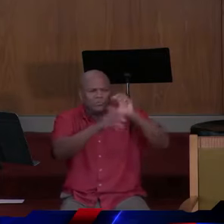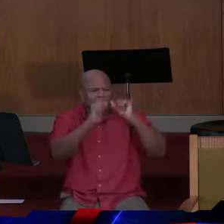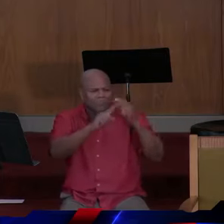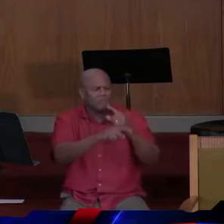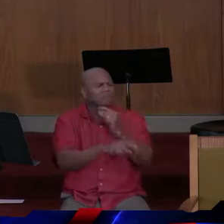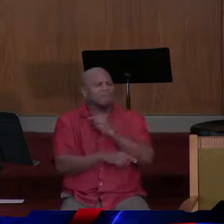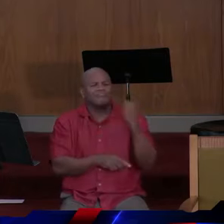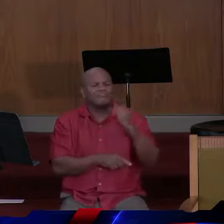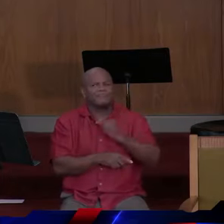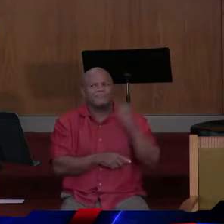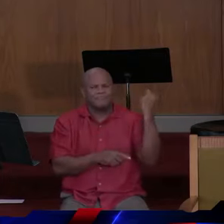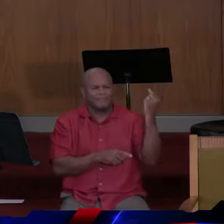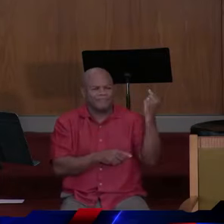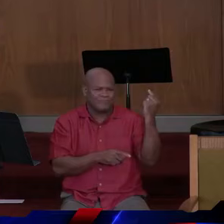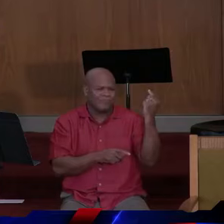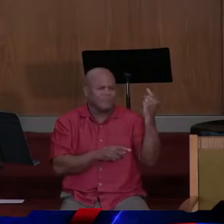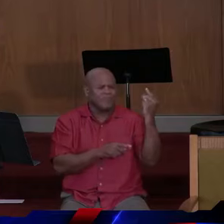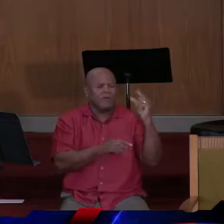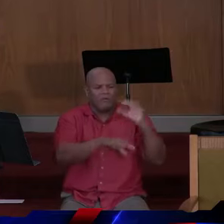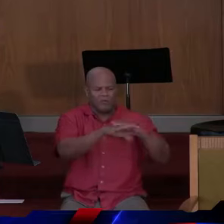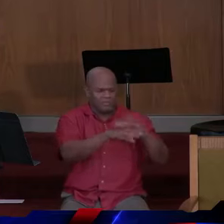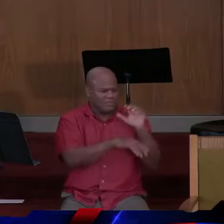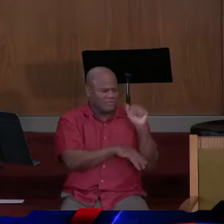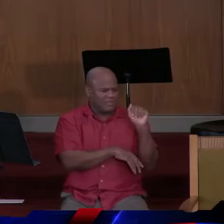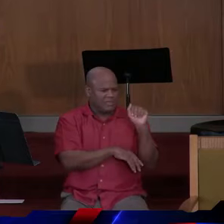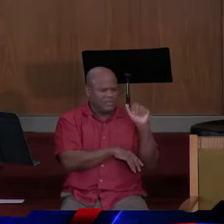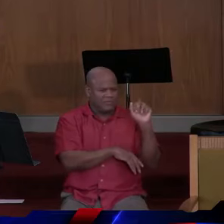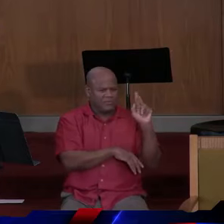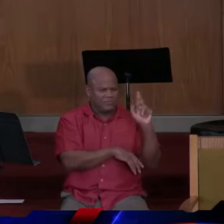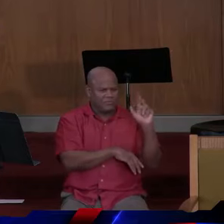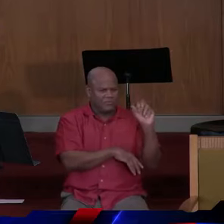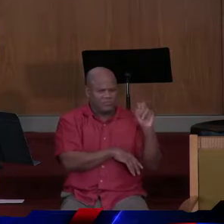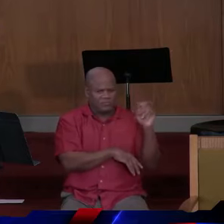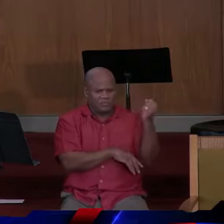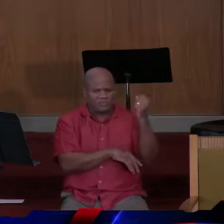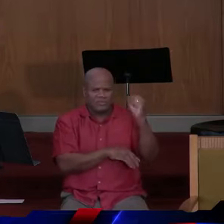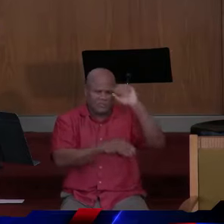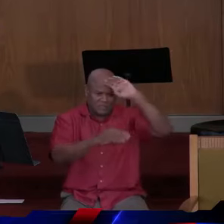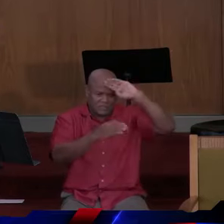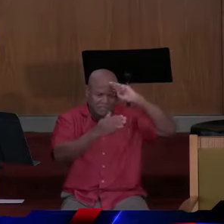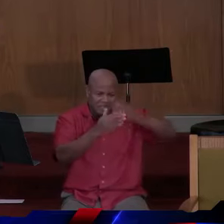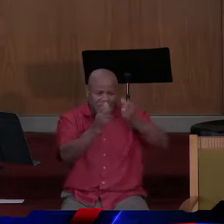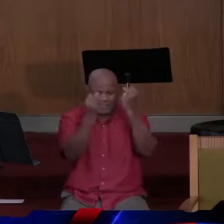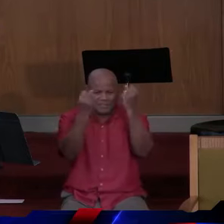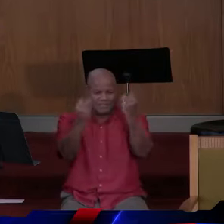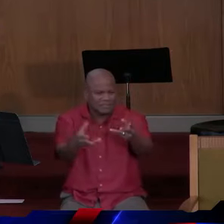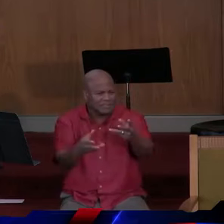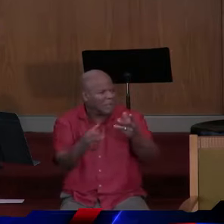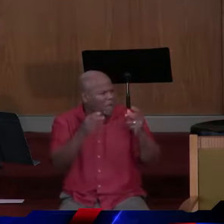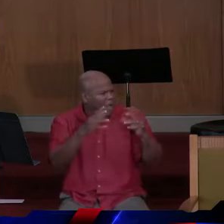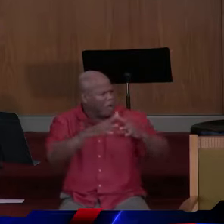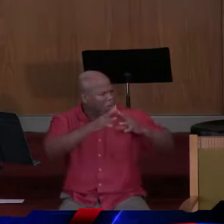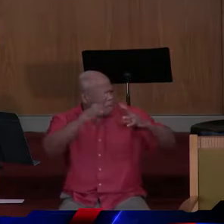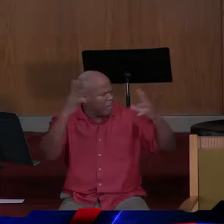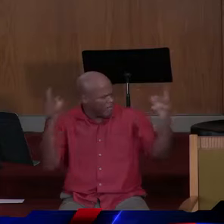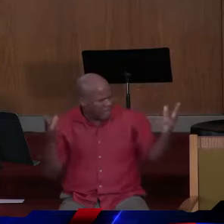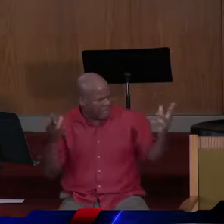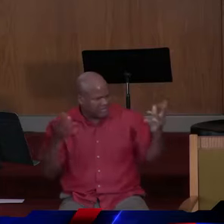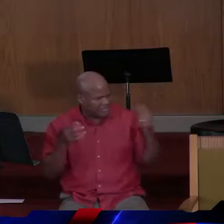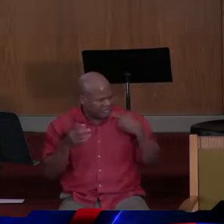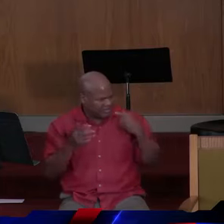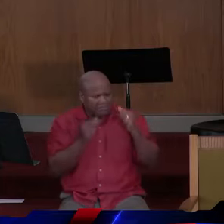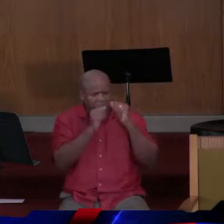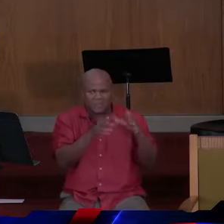priestly call on Aaron's life and Aaron's sons. A lot is said about blessings. Are y'all still with me? Yes,